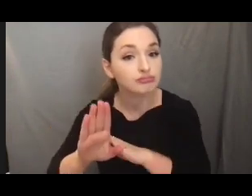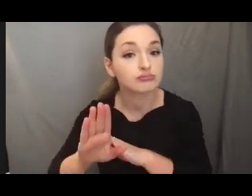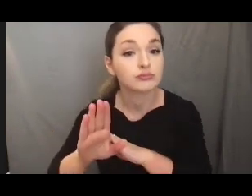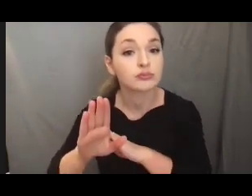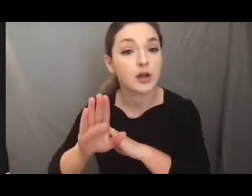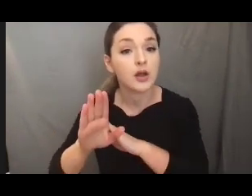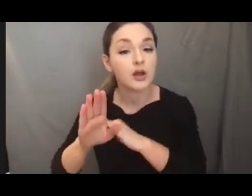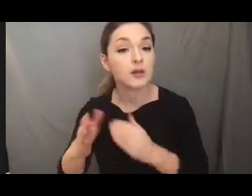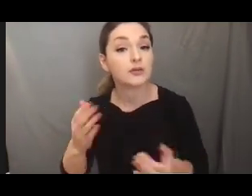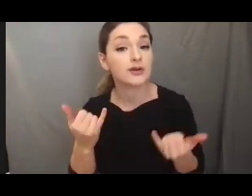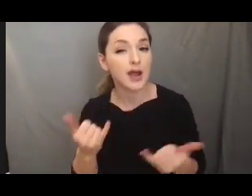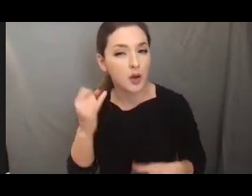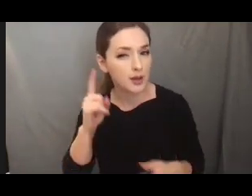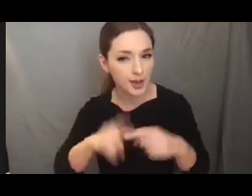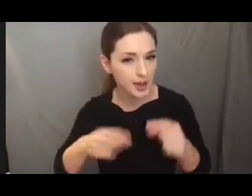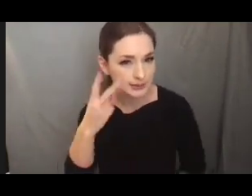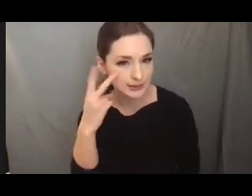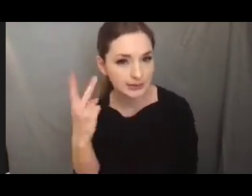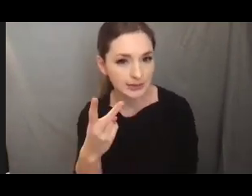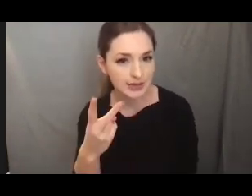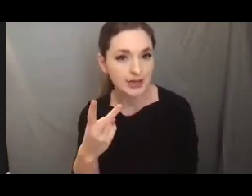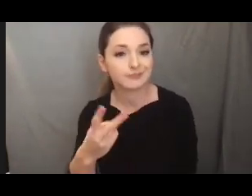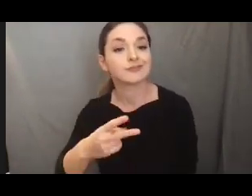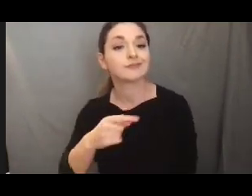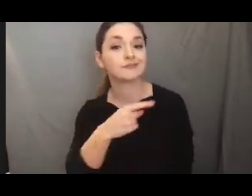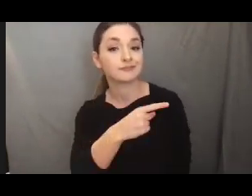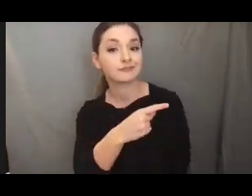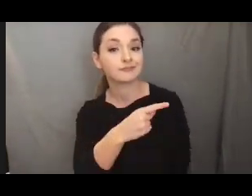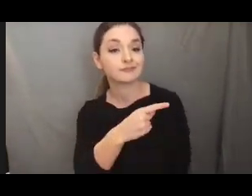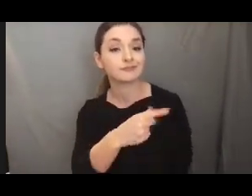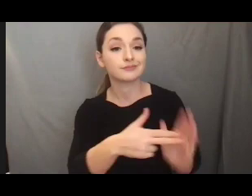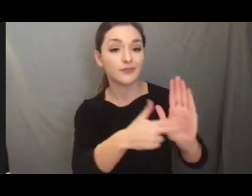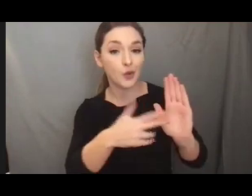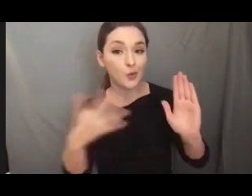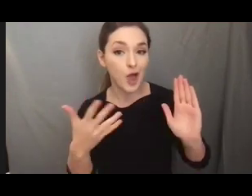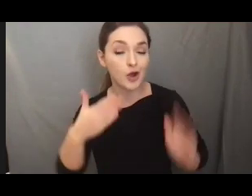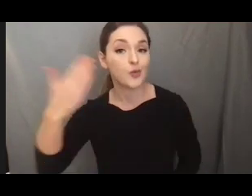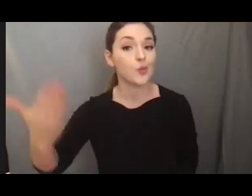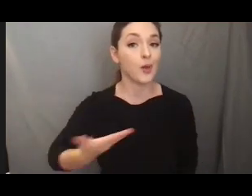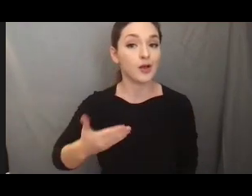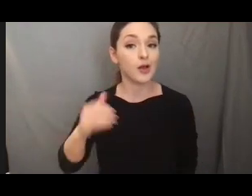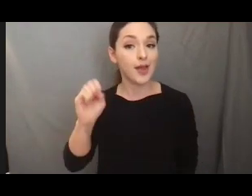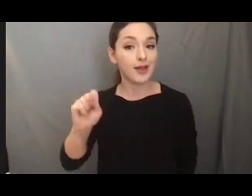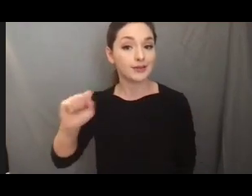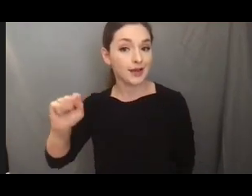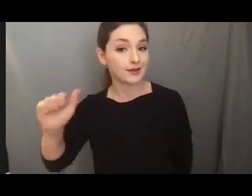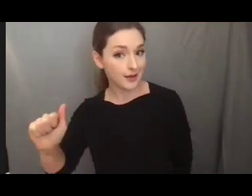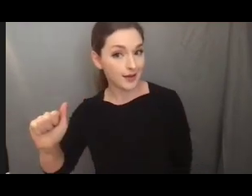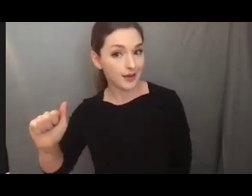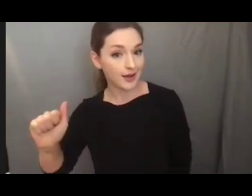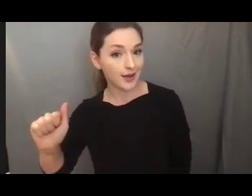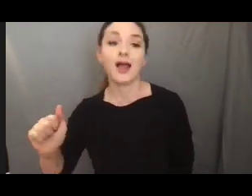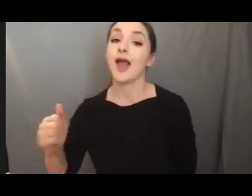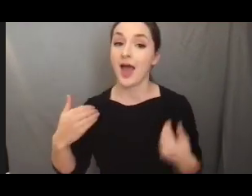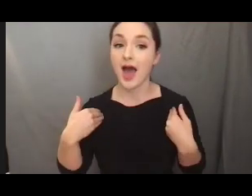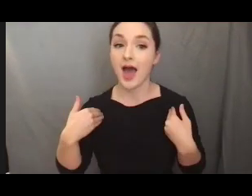It just says welcome to SSA. Usually that will have the athlete's name, the tutor's name, the room number, and the time they have to meet. So